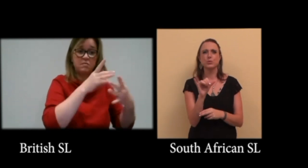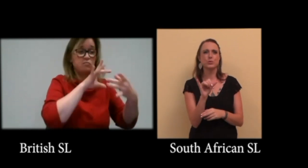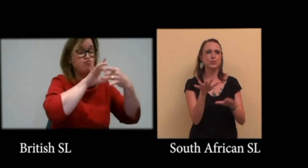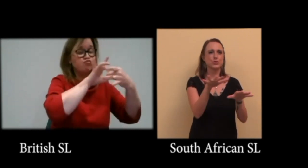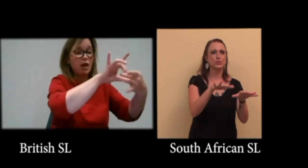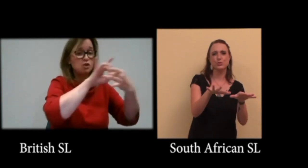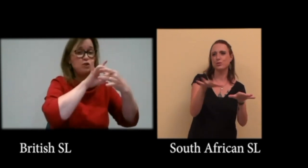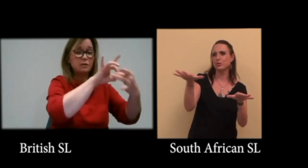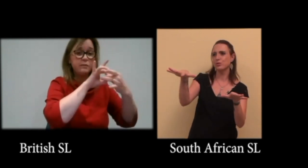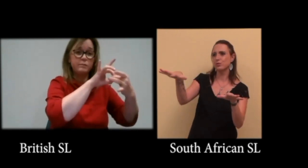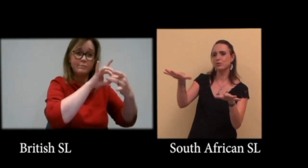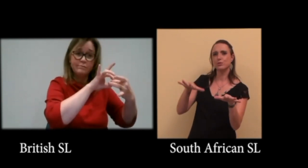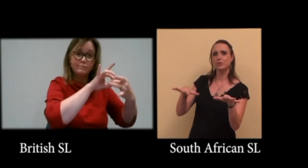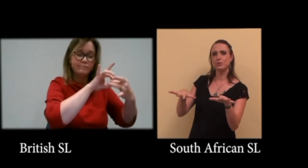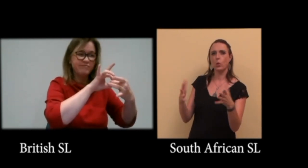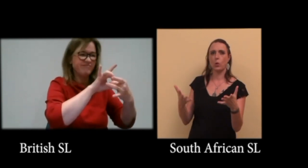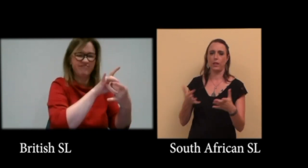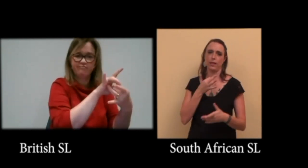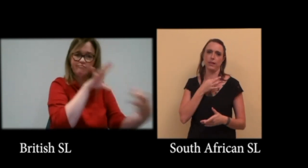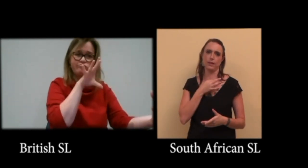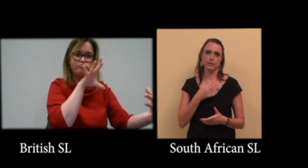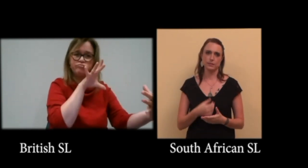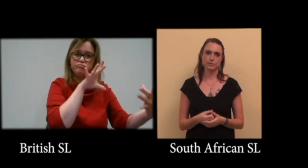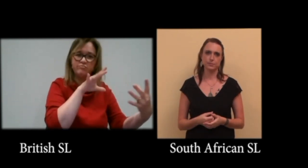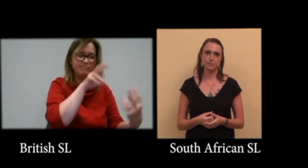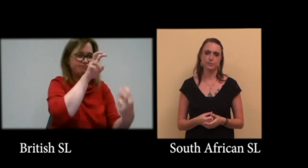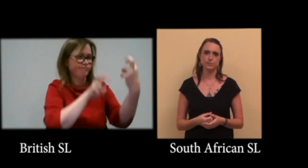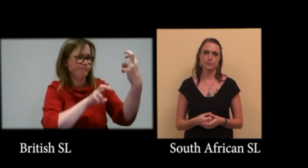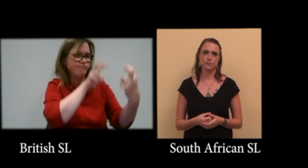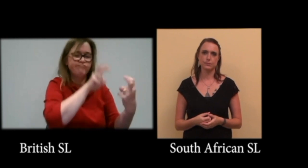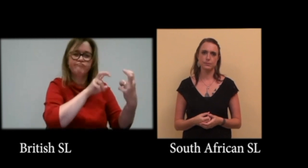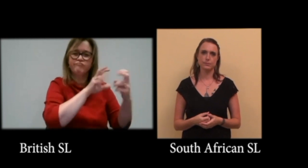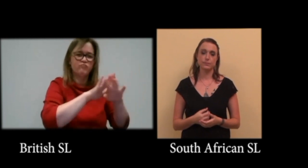much dependent on which region you live in the UK.